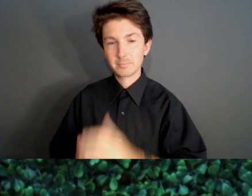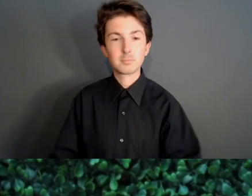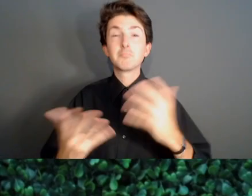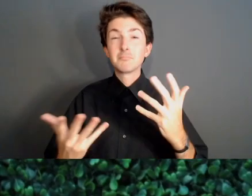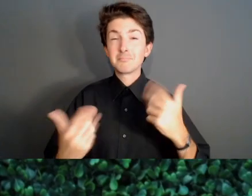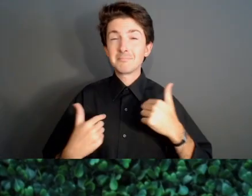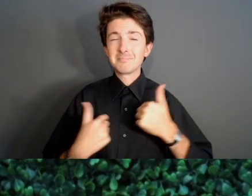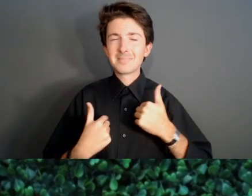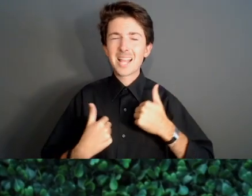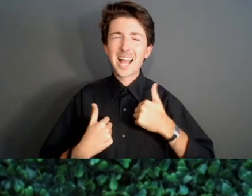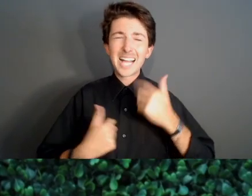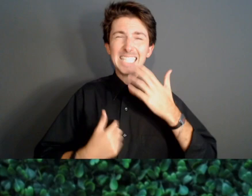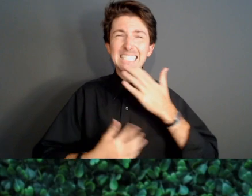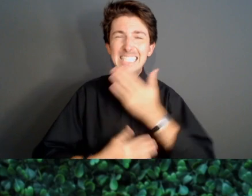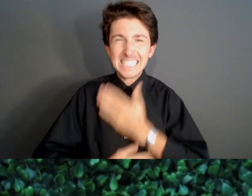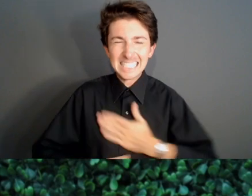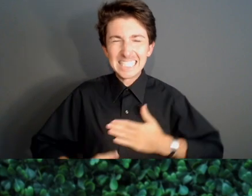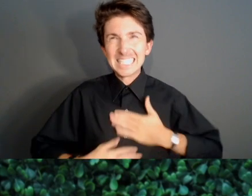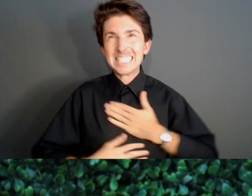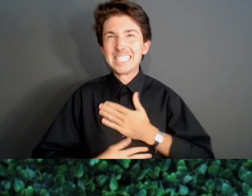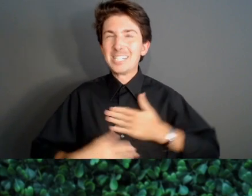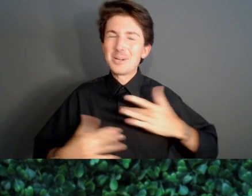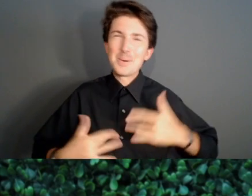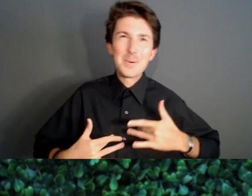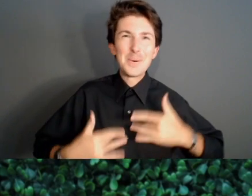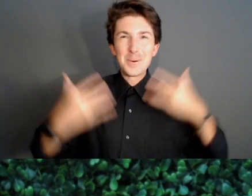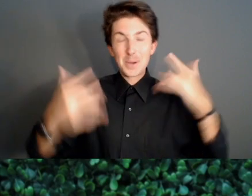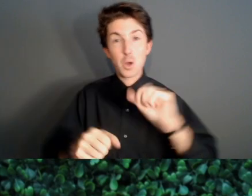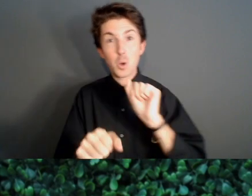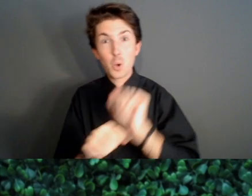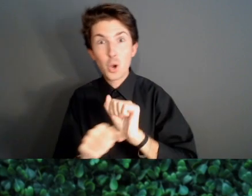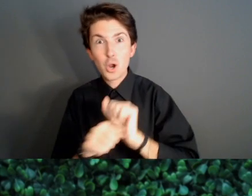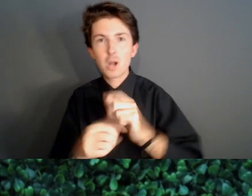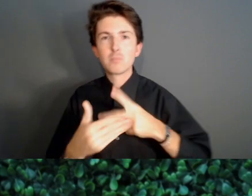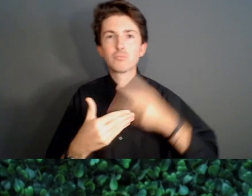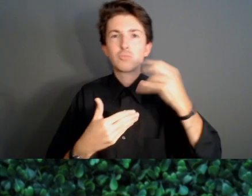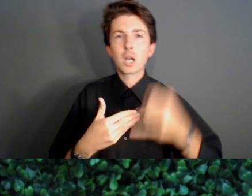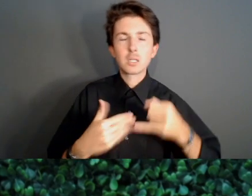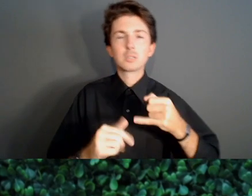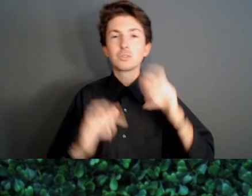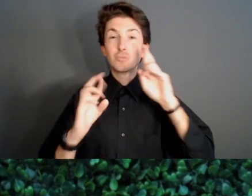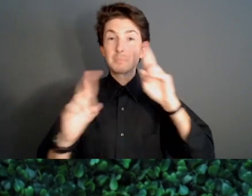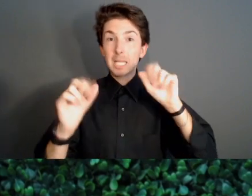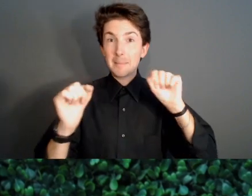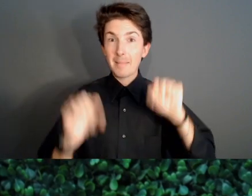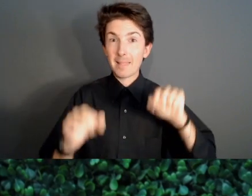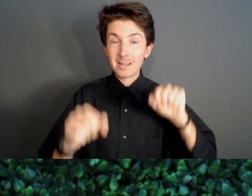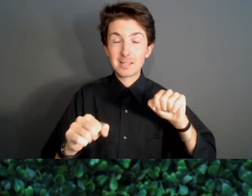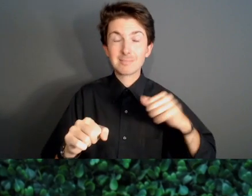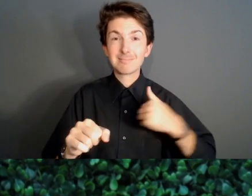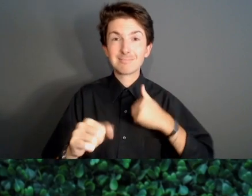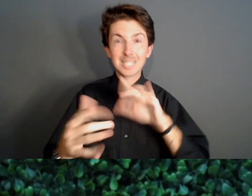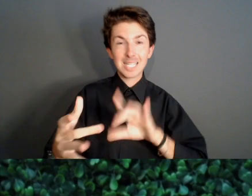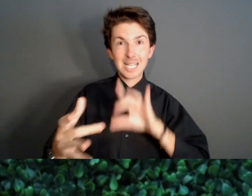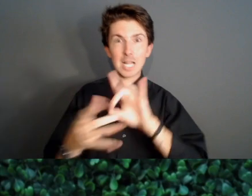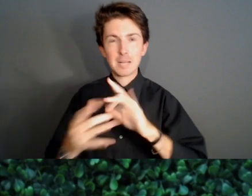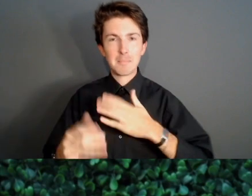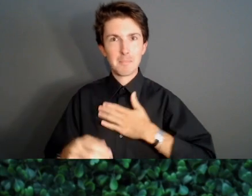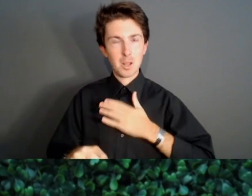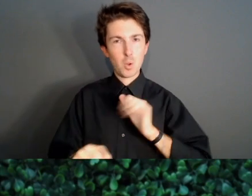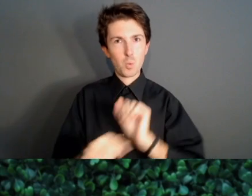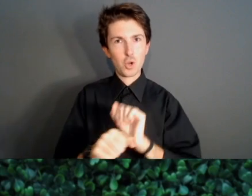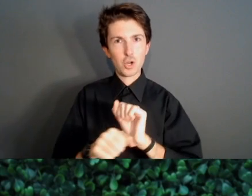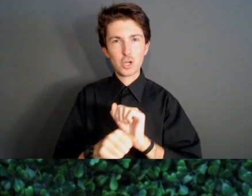about personally in work and projects that I do with RespectAbility connects to my work as a disabled creative in production